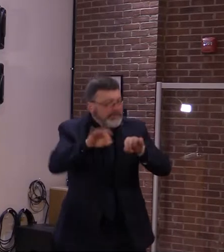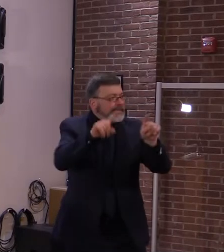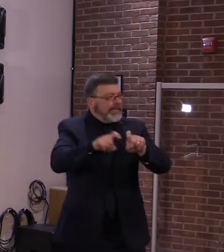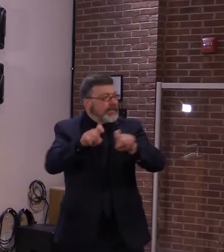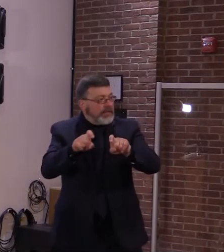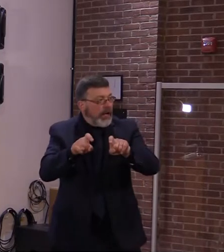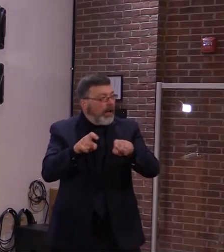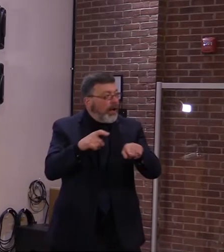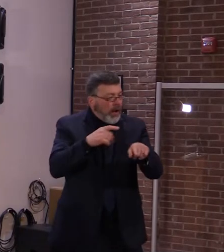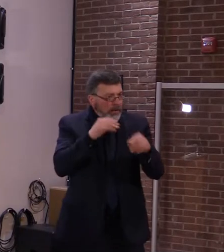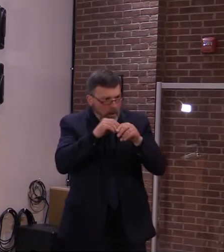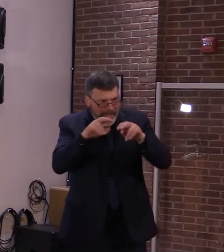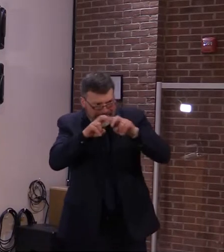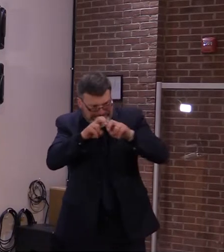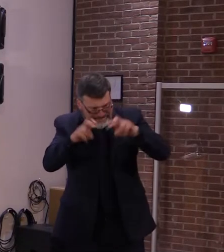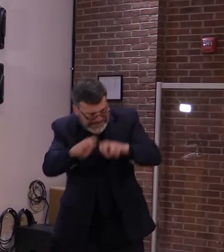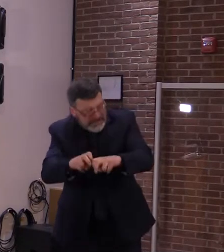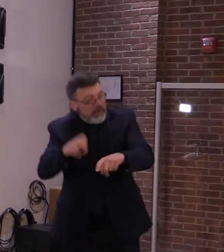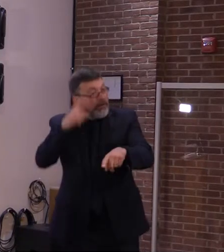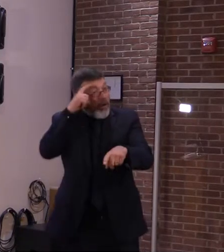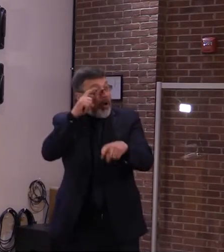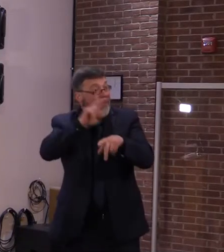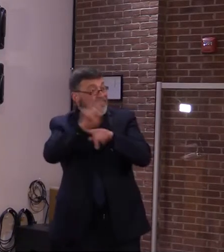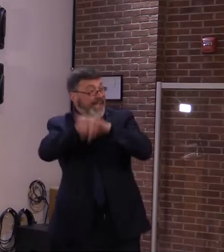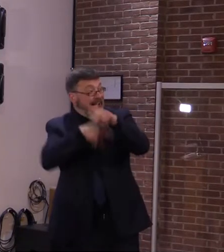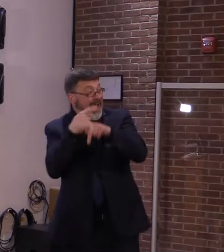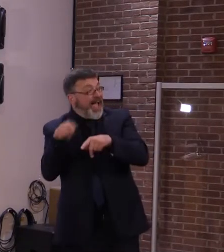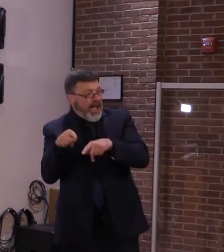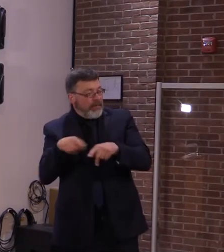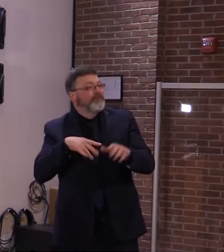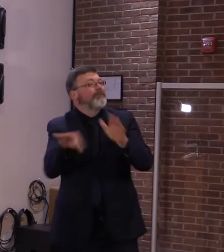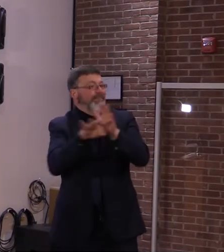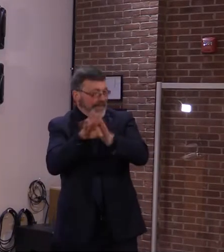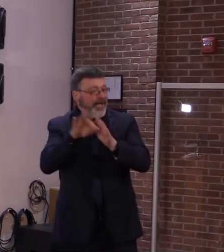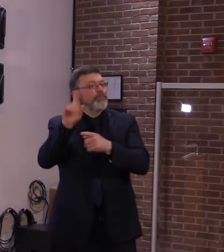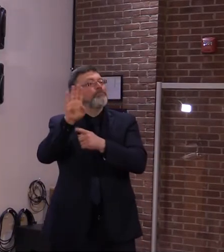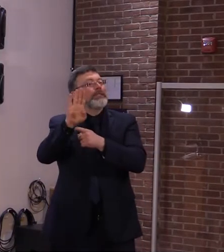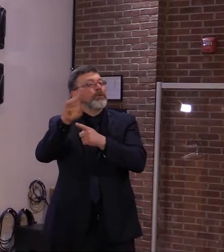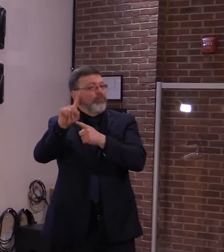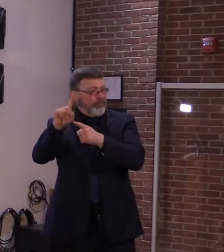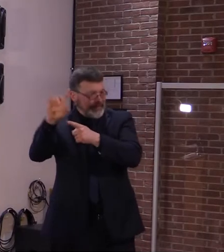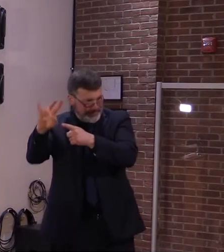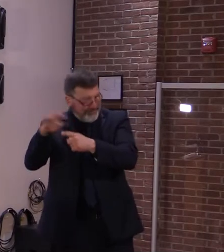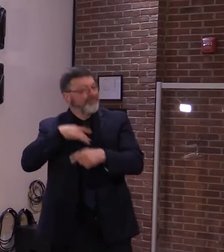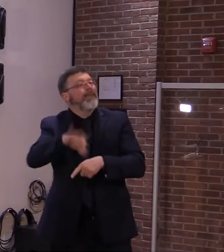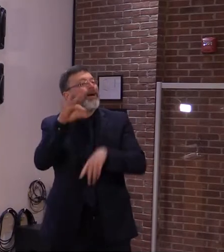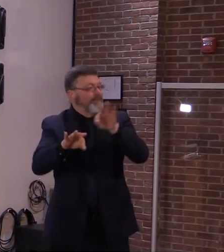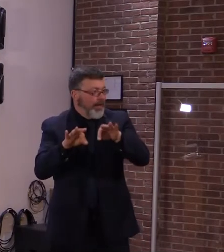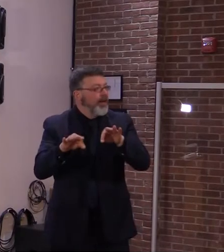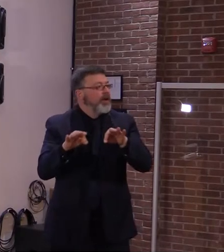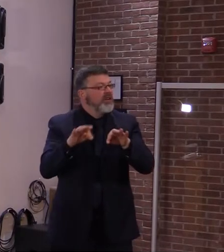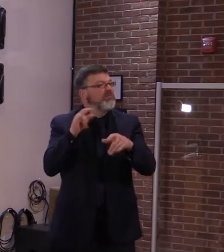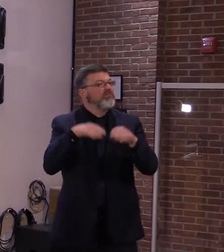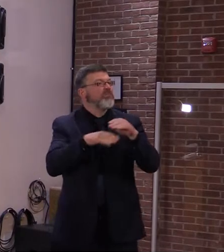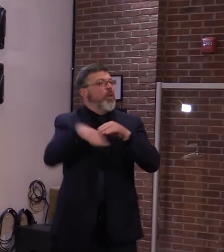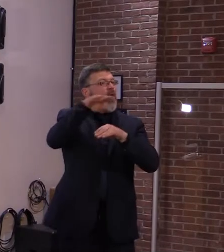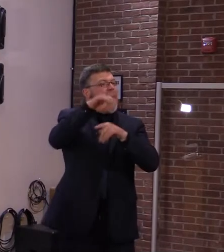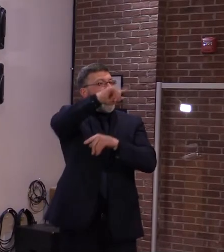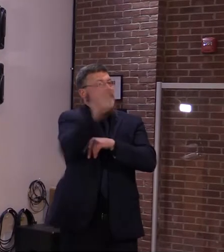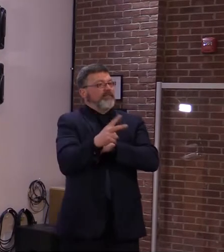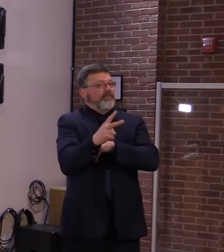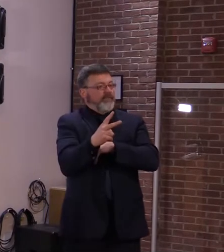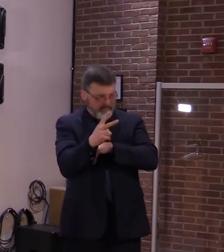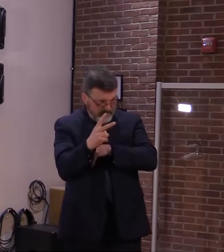variant. We've also seen the B.1.4.2.9 variant in several Vermont